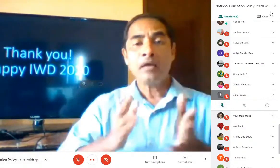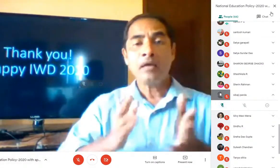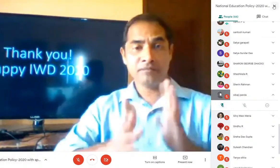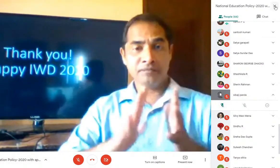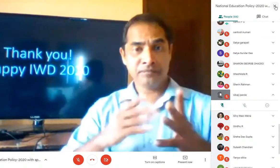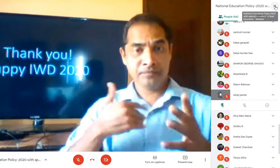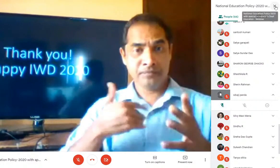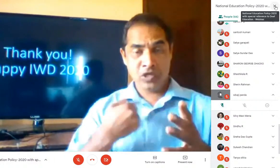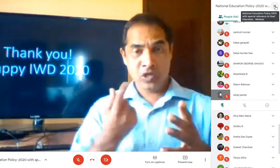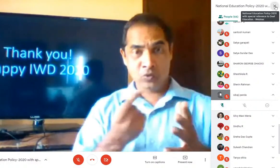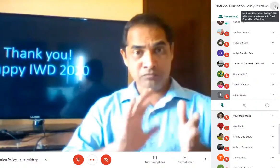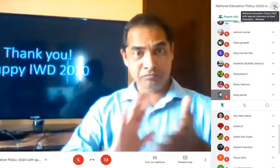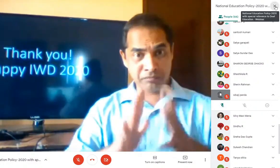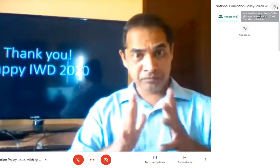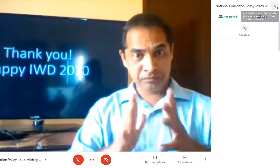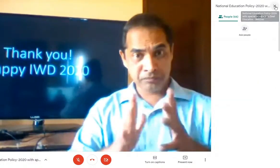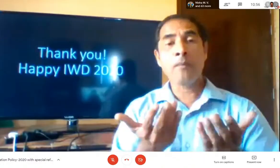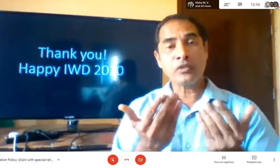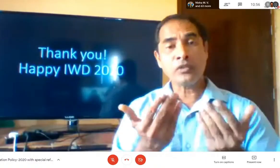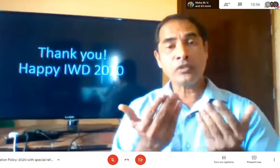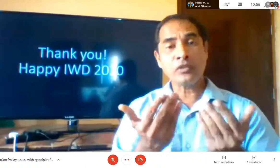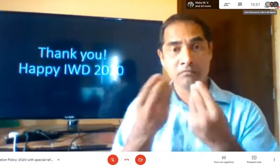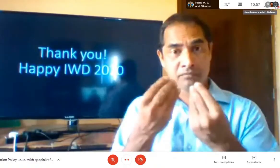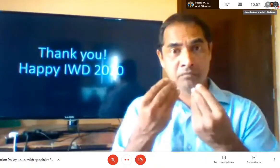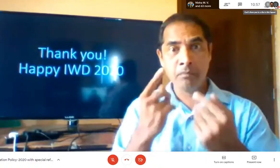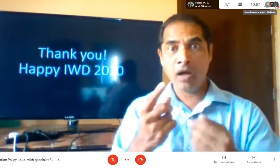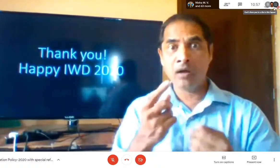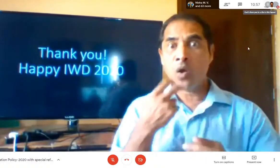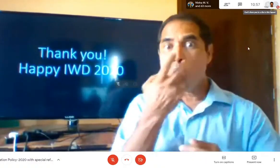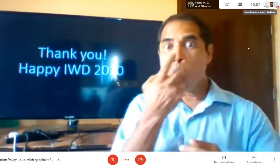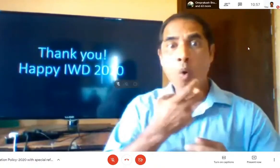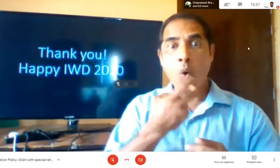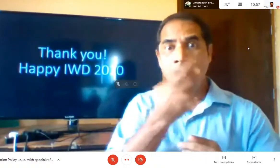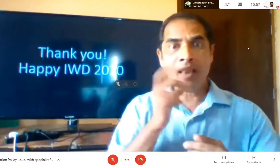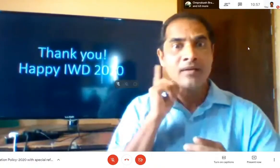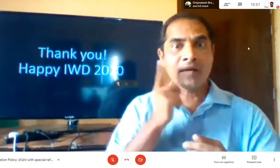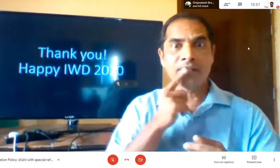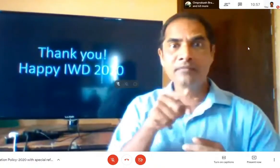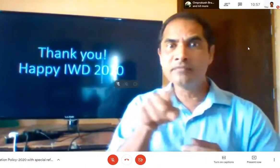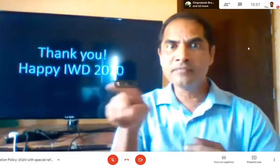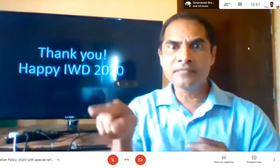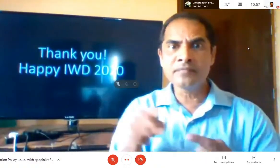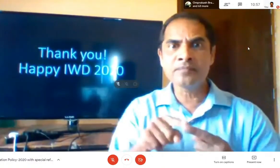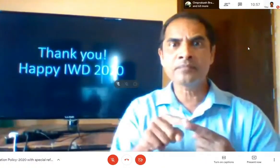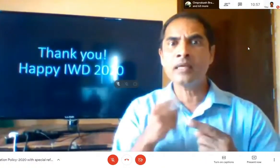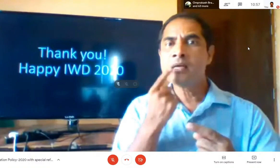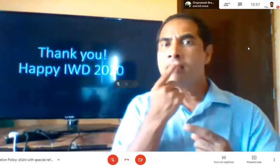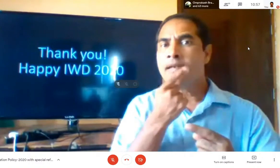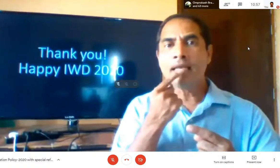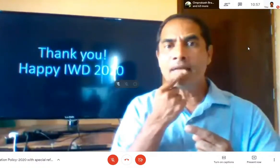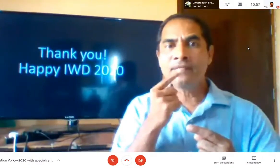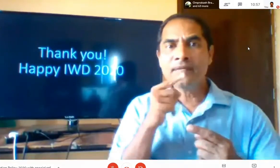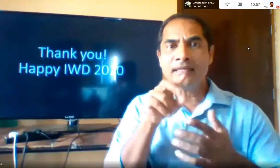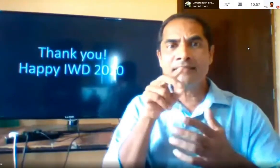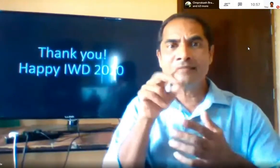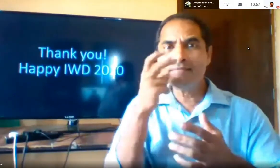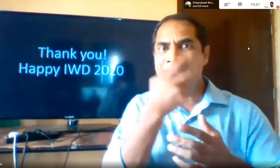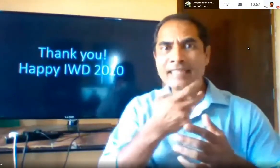very difficult now. So we are using sign languages, using like for few people who are using oralism or